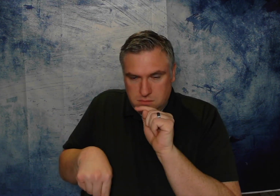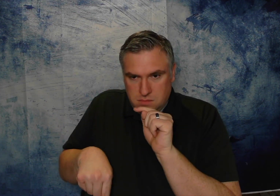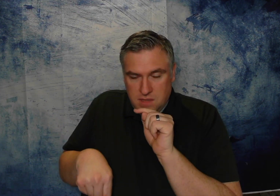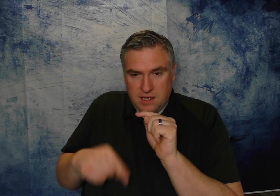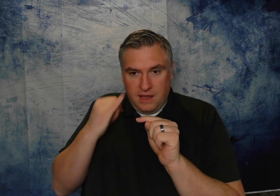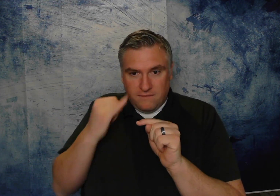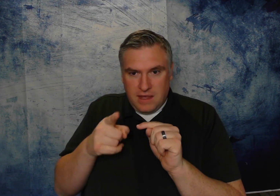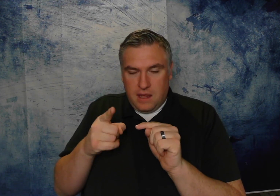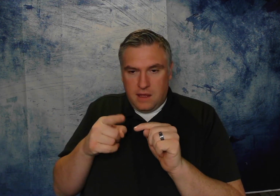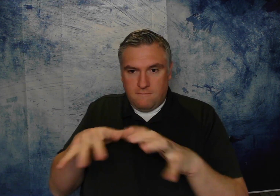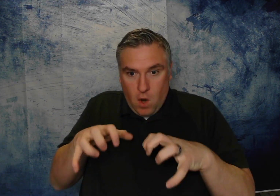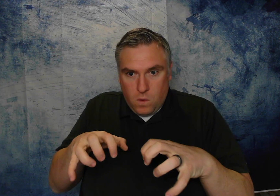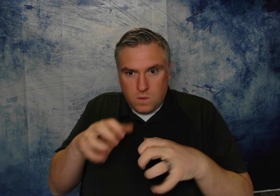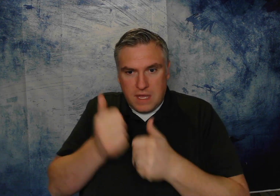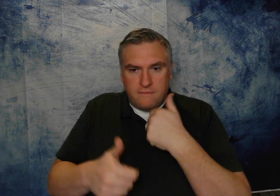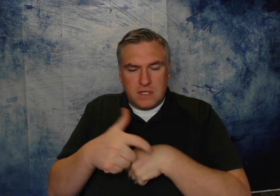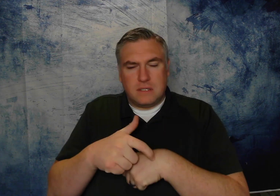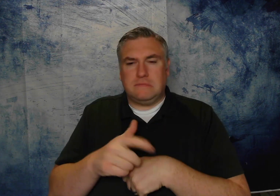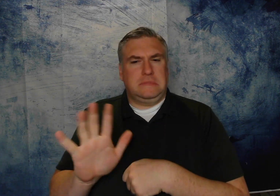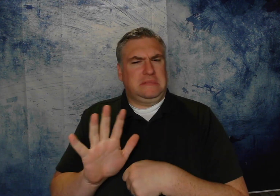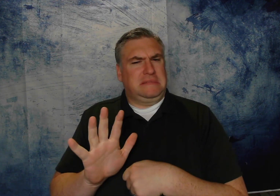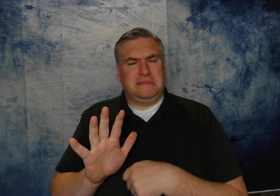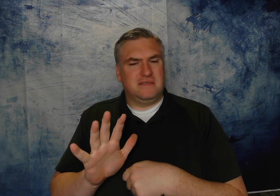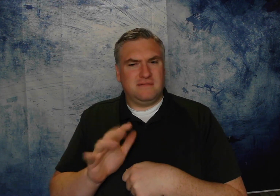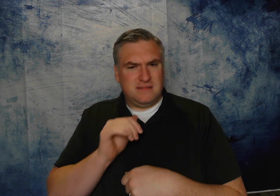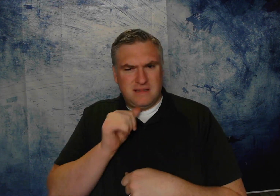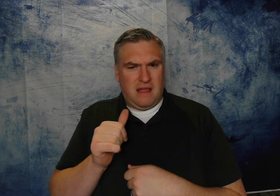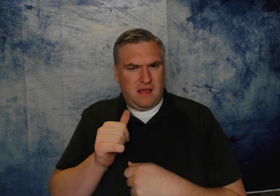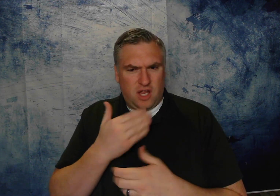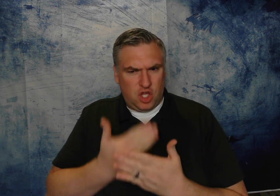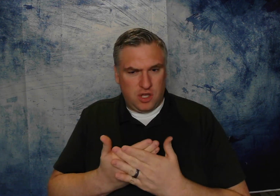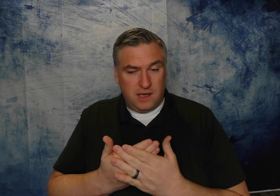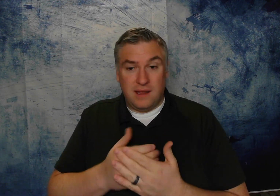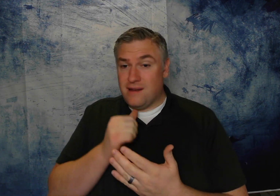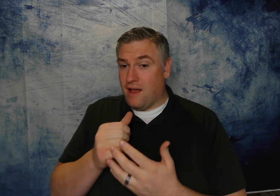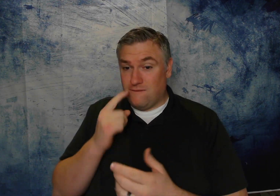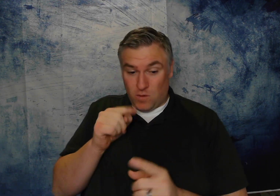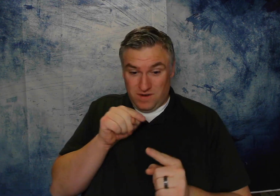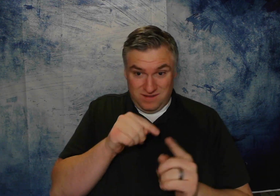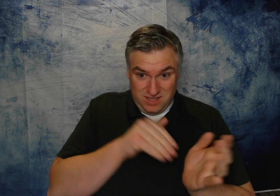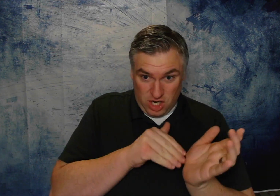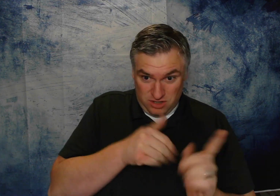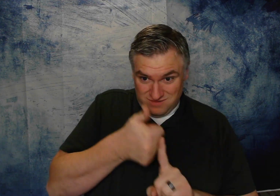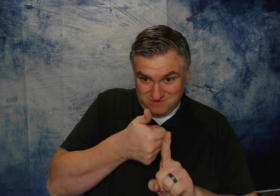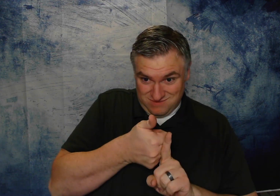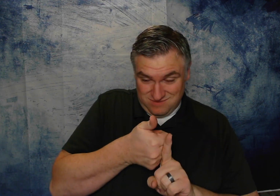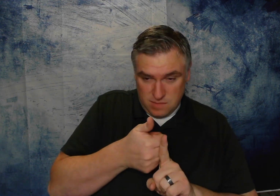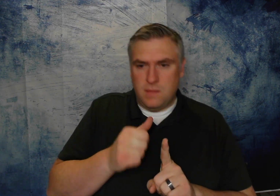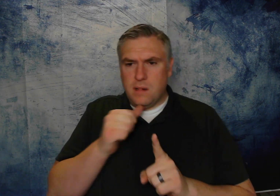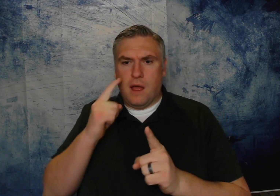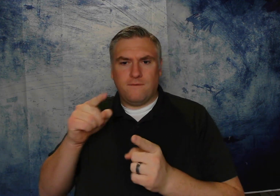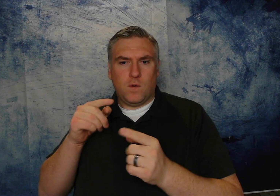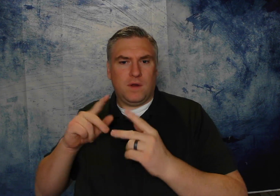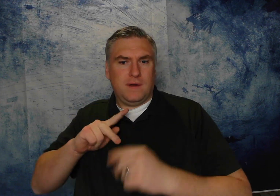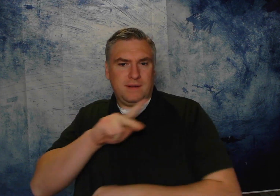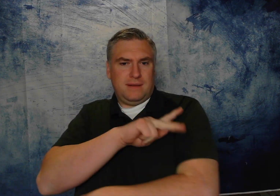you can't do that. If they froze every time, that would not be good. Not for the doctor themselves, of course, but also